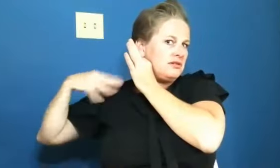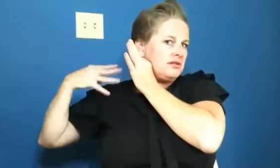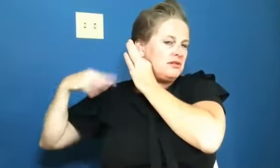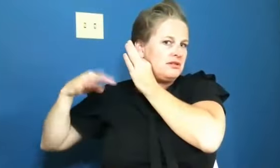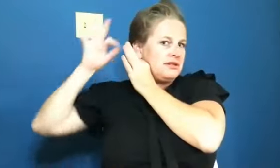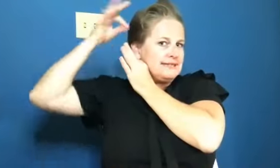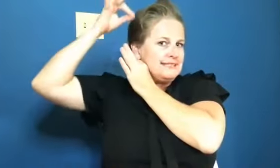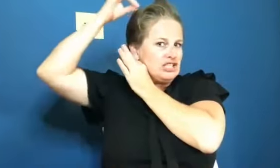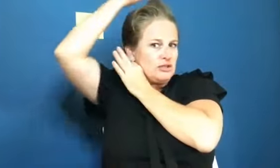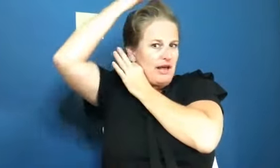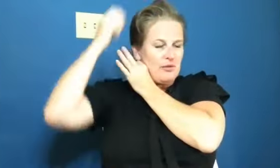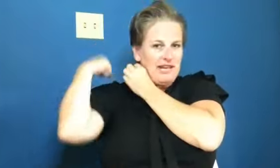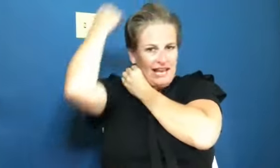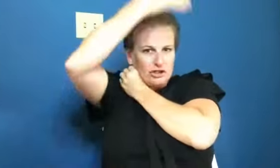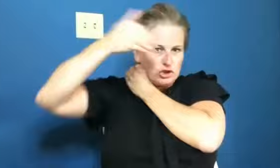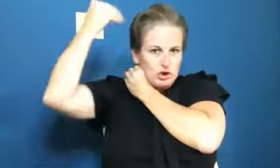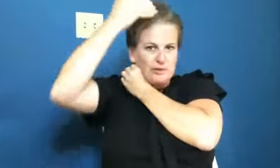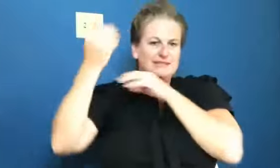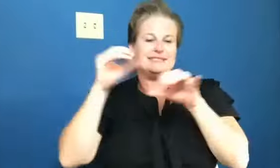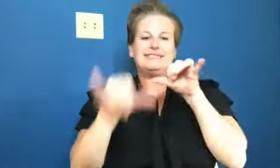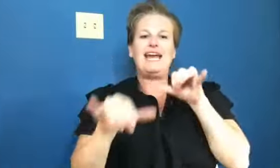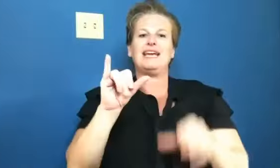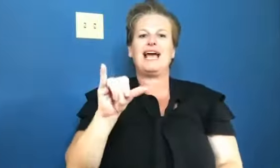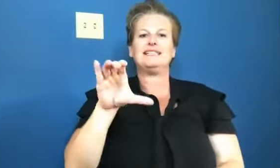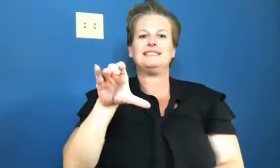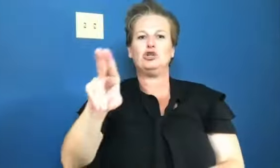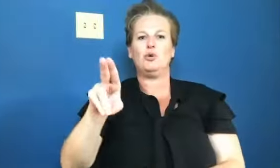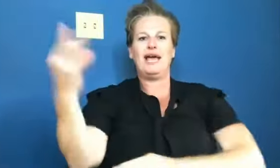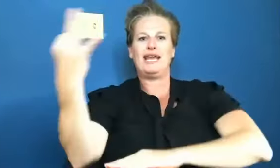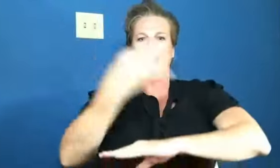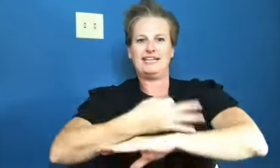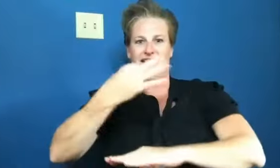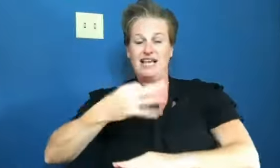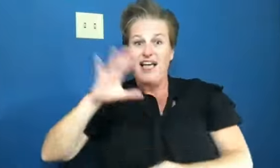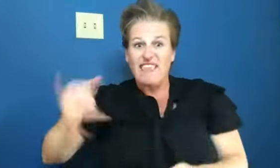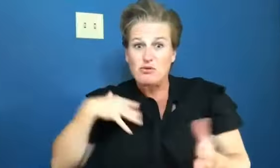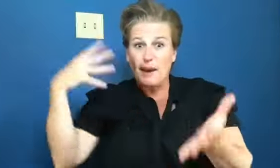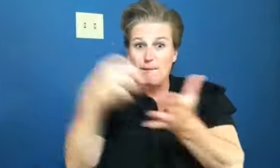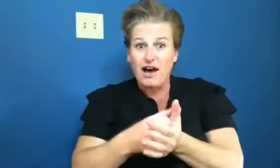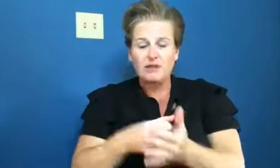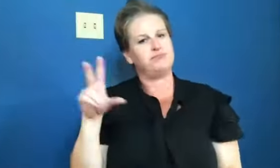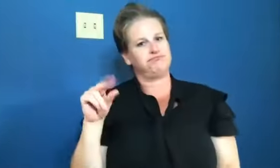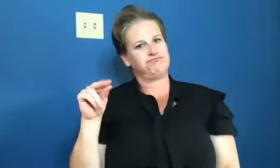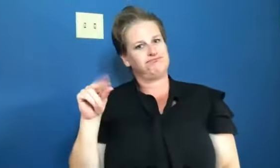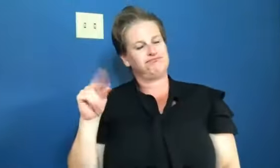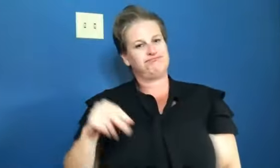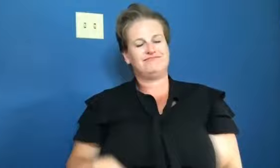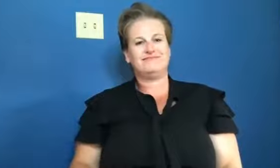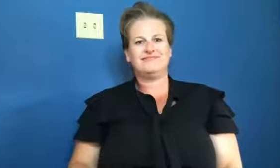was in ICU for 9 days. Now you would think that that was my bottom. In fact, I asked the doctor and I said, doctor, I remember him doing this. The doctor was like this with